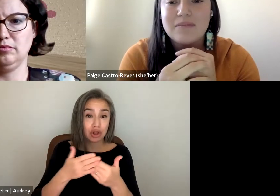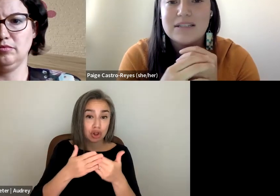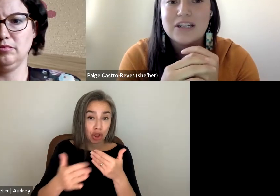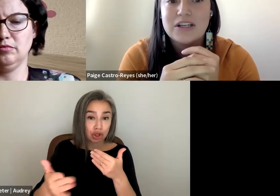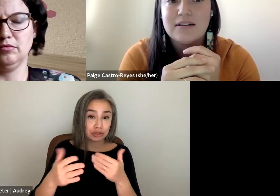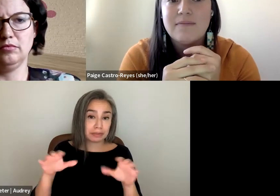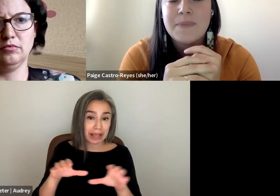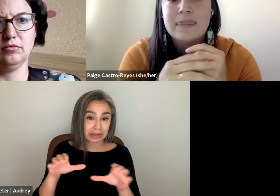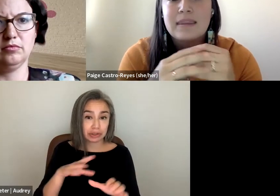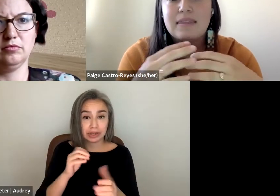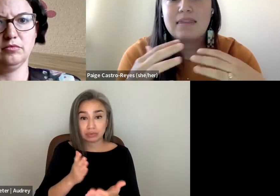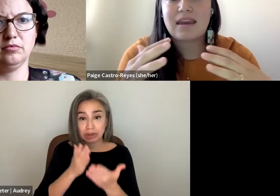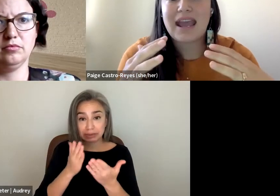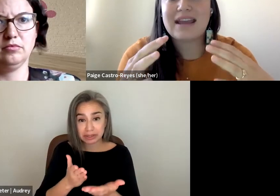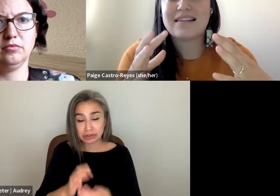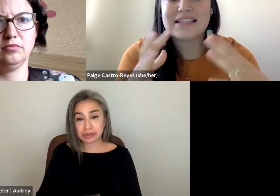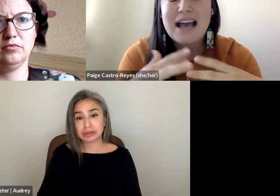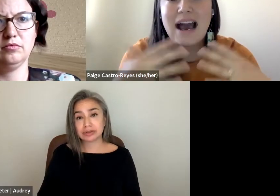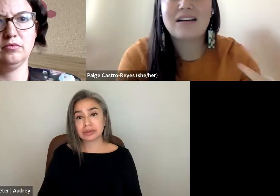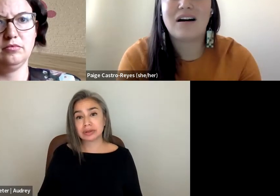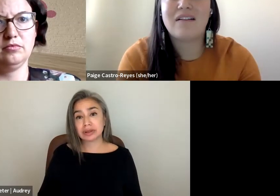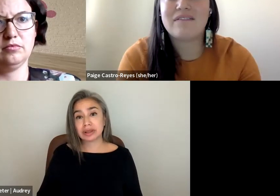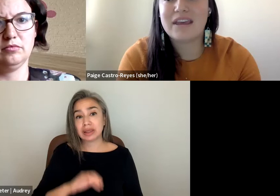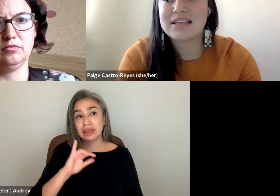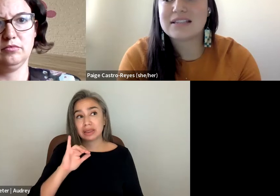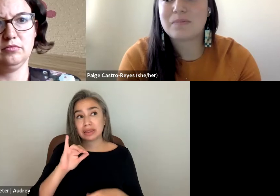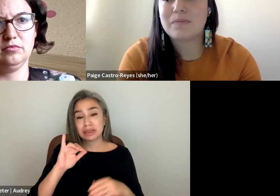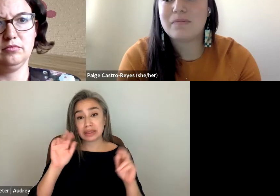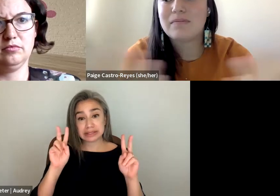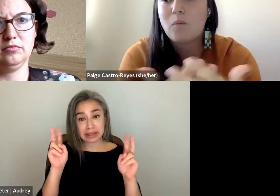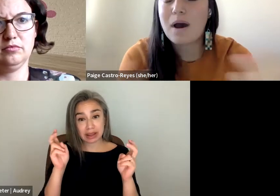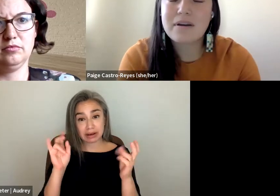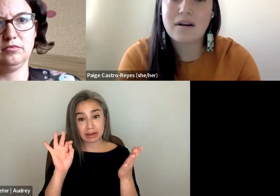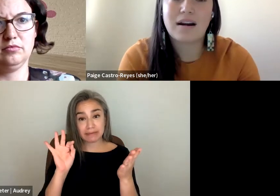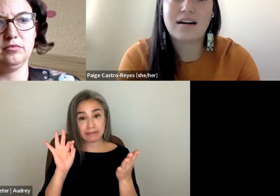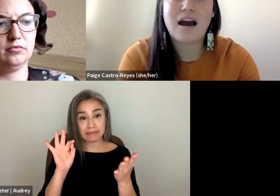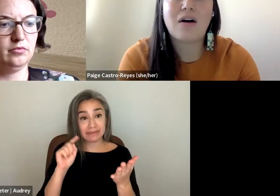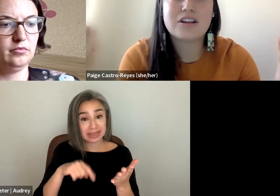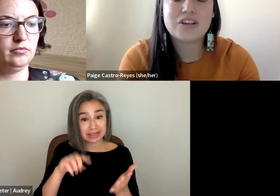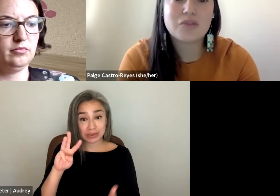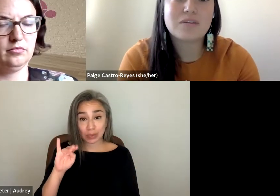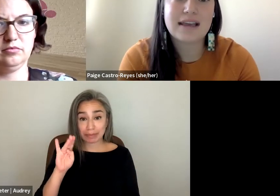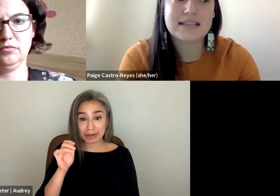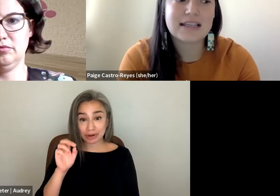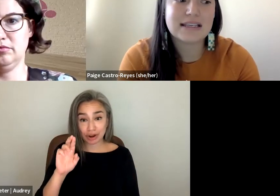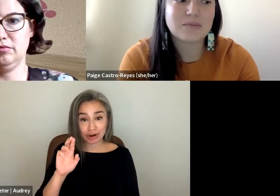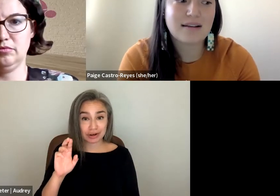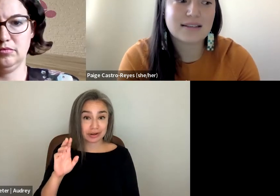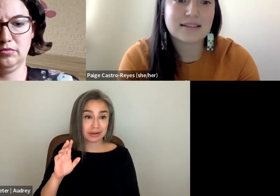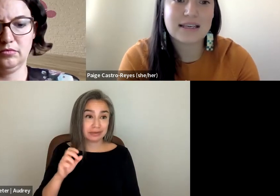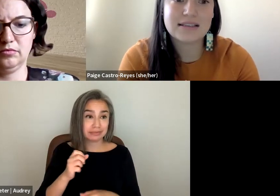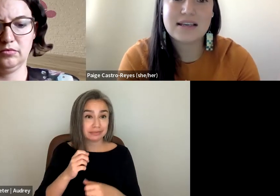steps and recommendations, and the title of this webinar on humanizing